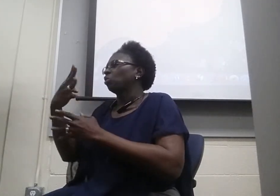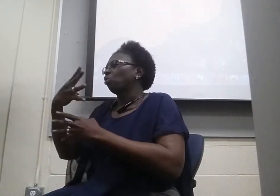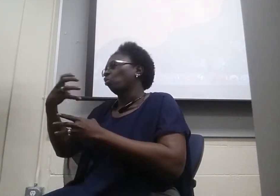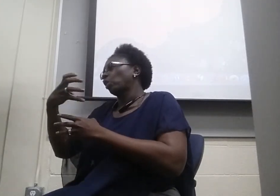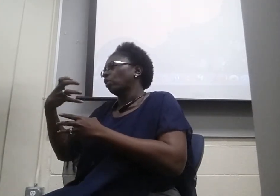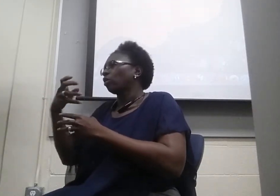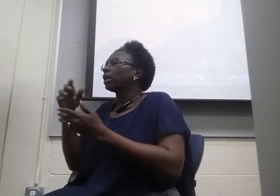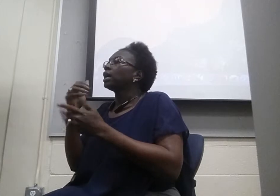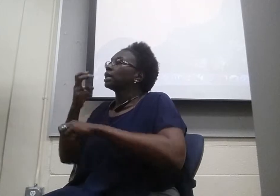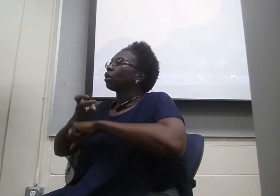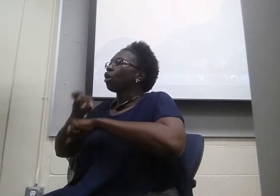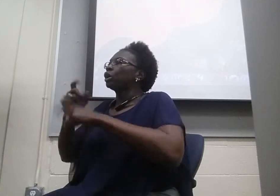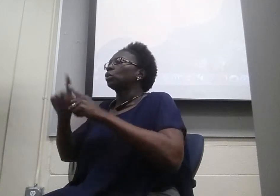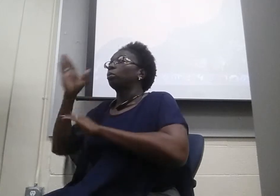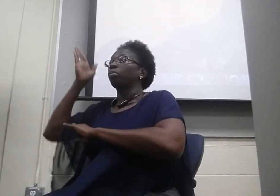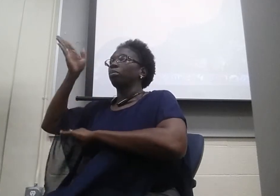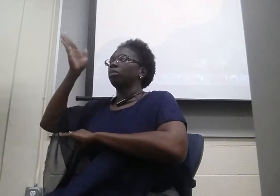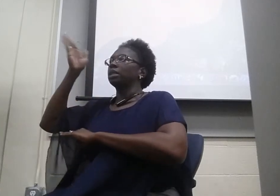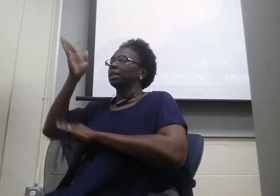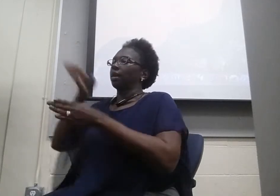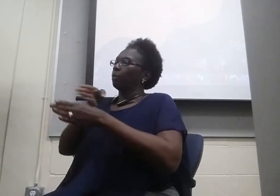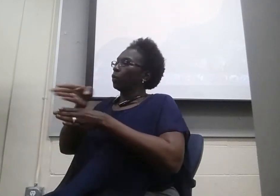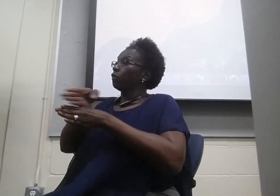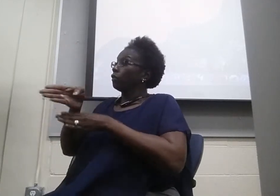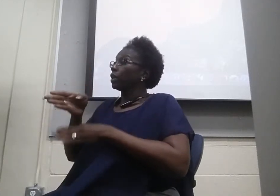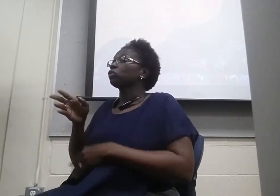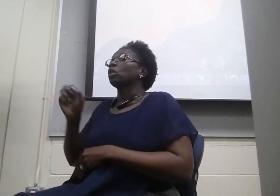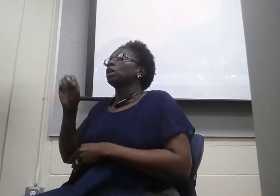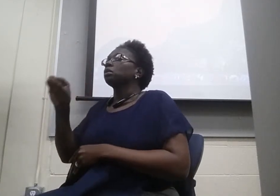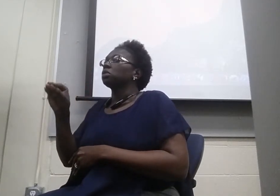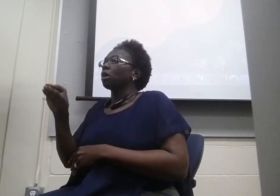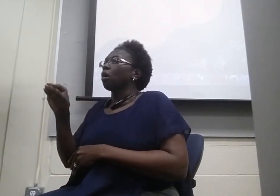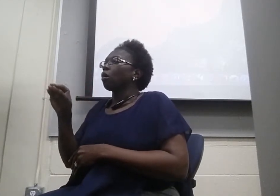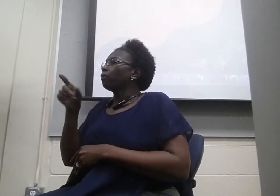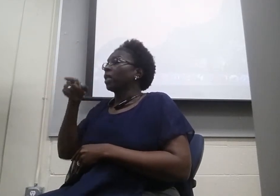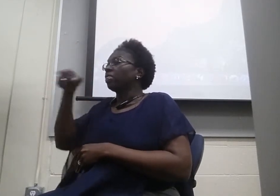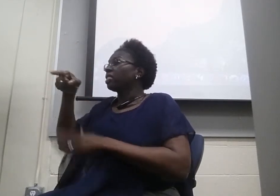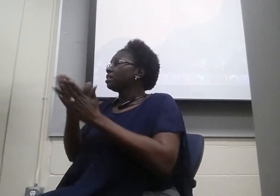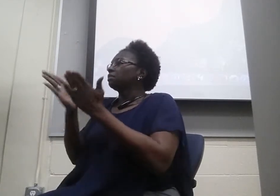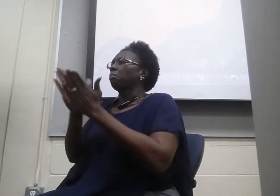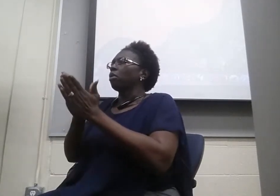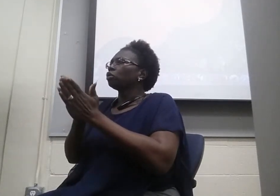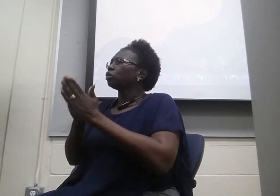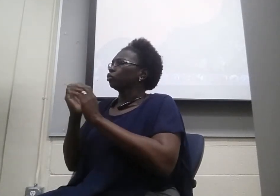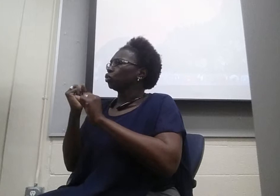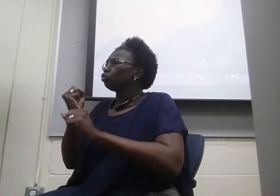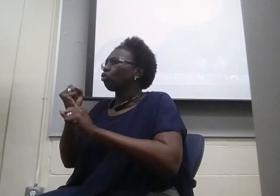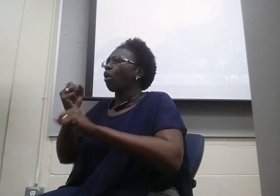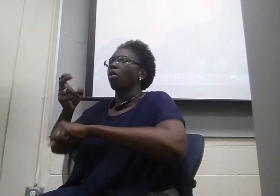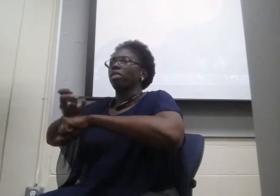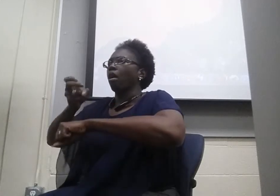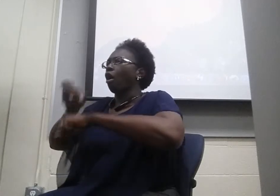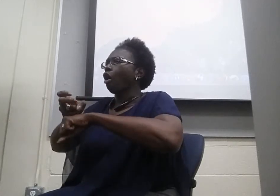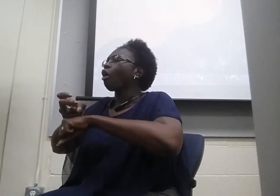presentable manner. So these are they hold up until the binding starts to break down. But it's very